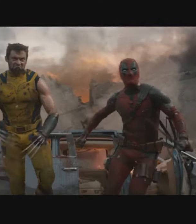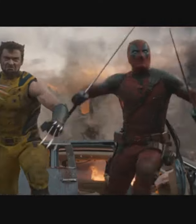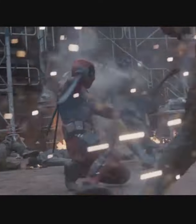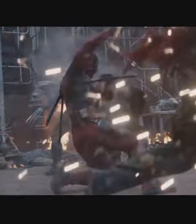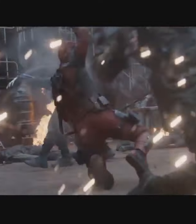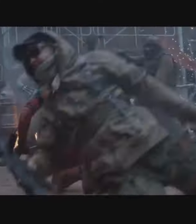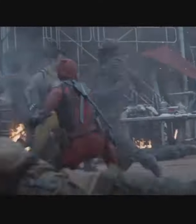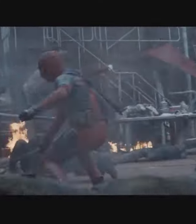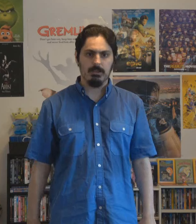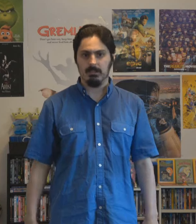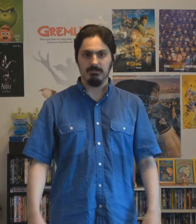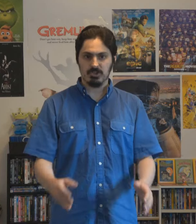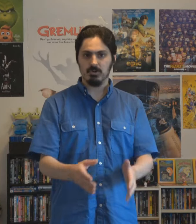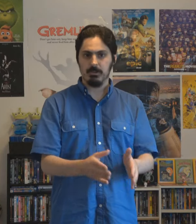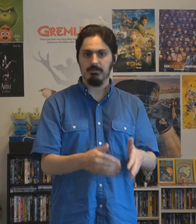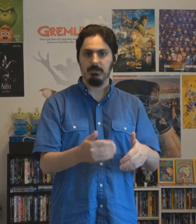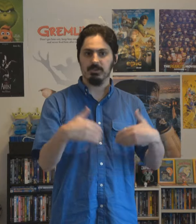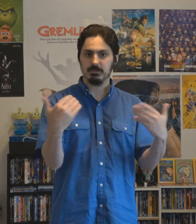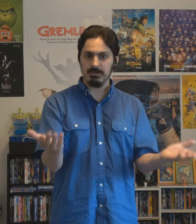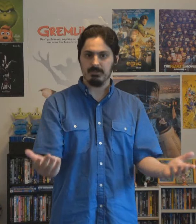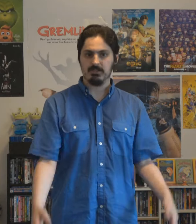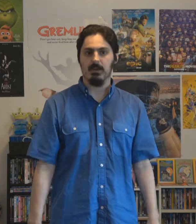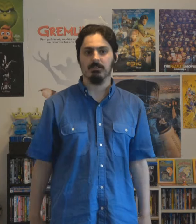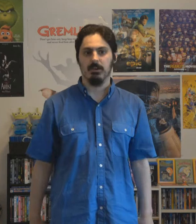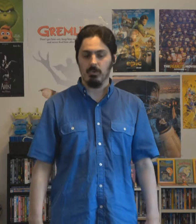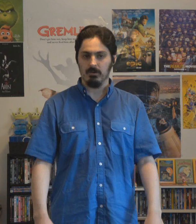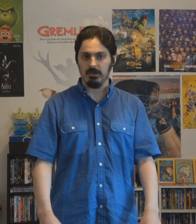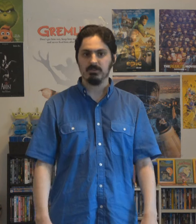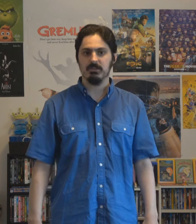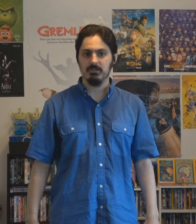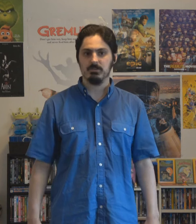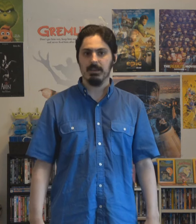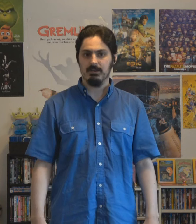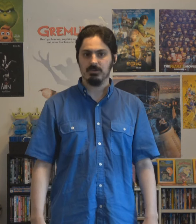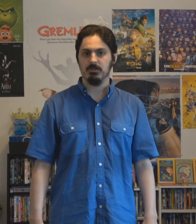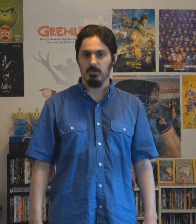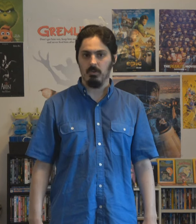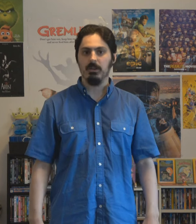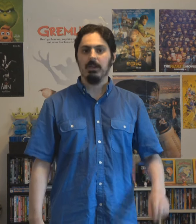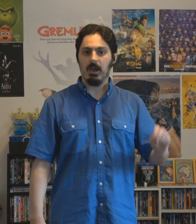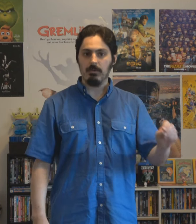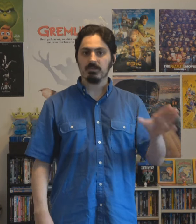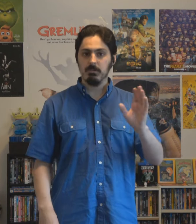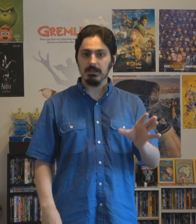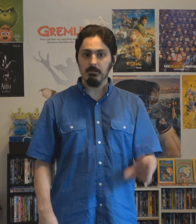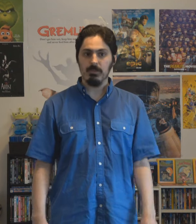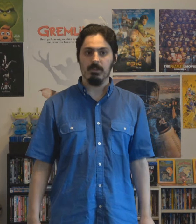for what came before. That a lot of the jokes people have come to expect from this character, and Ryan Reynolds continues to bring energy to the role. However, it's mainly a movie about the